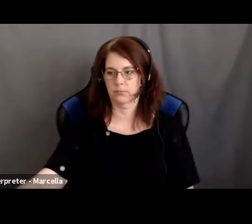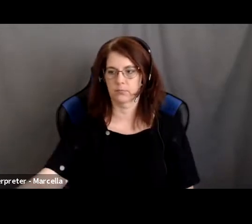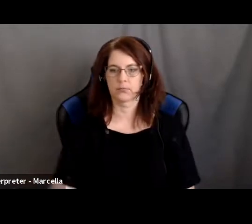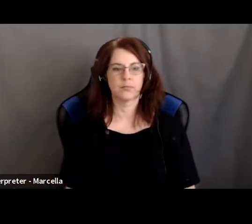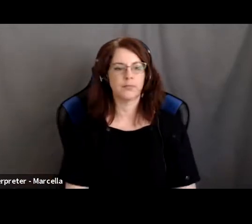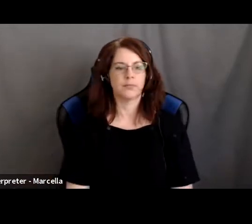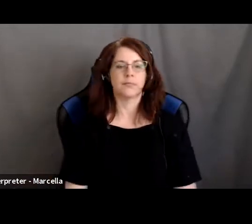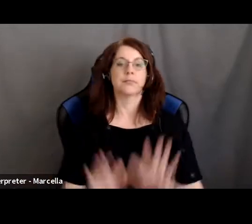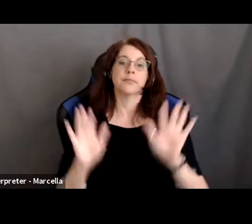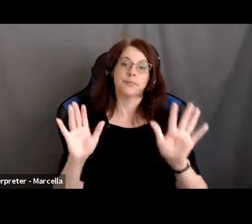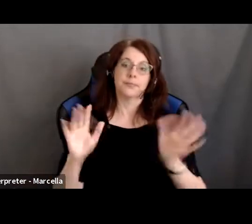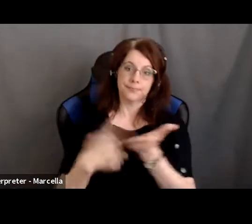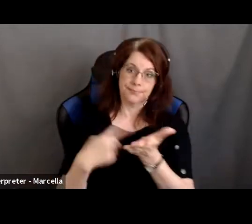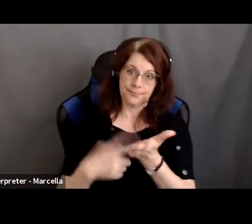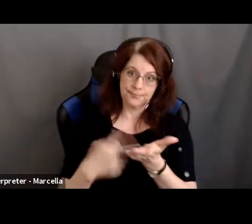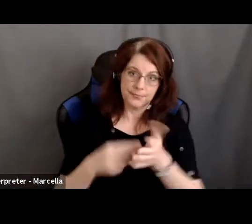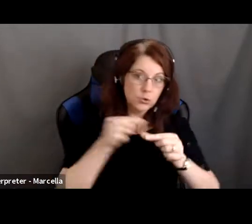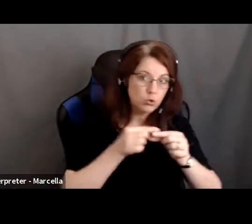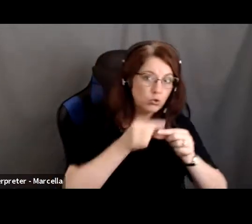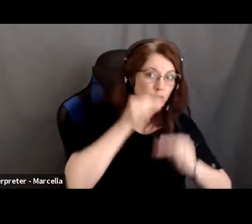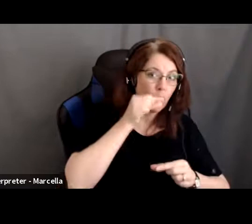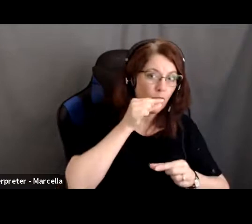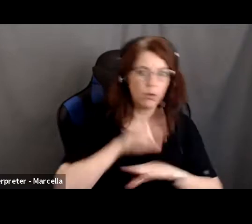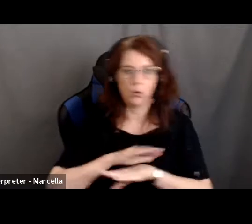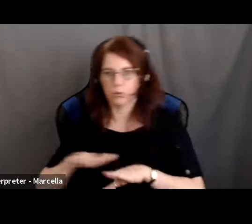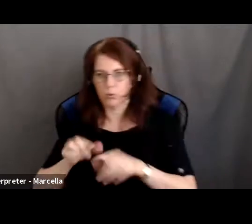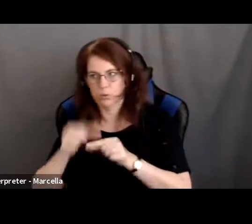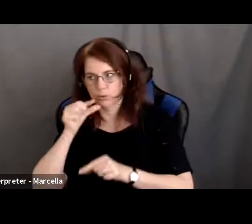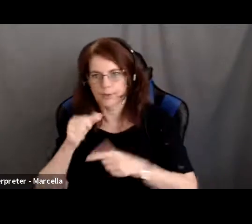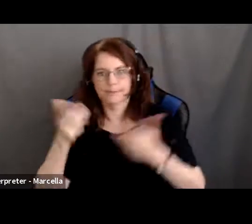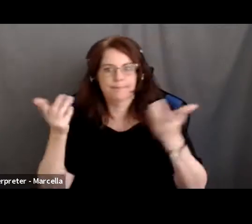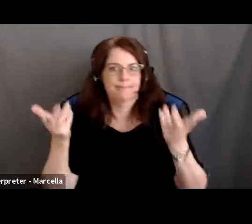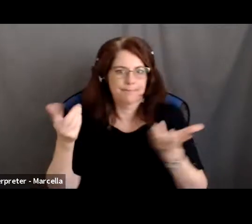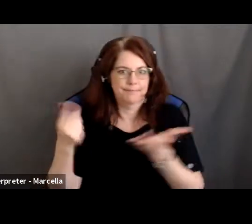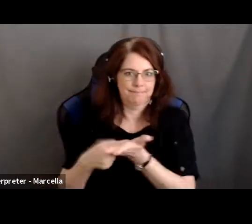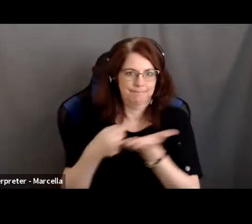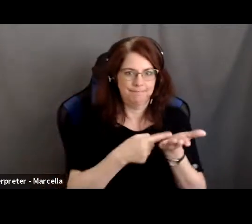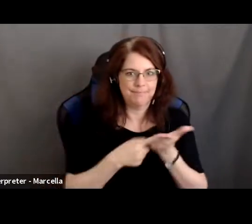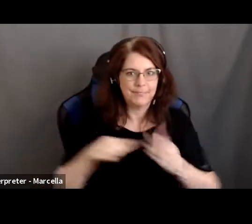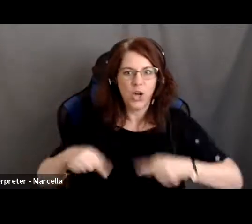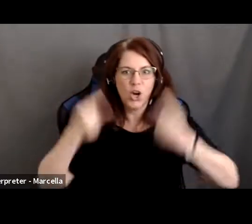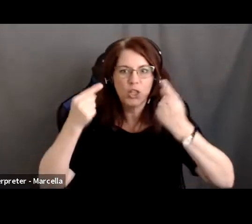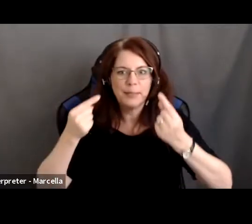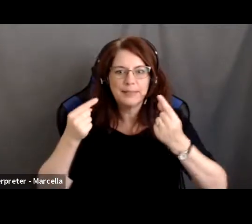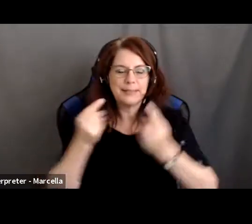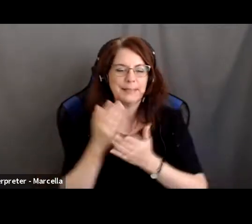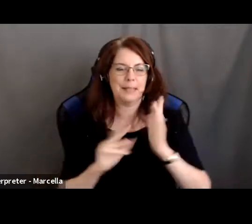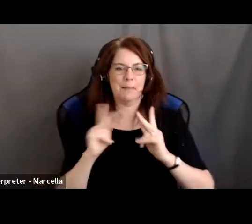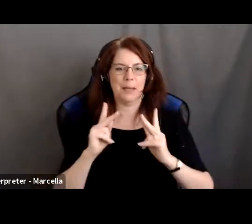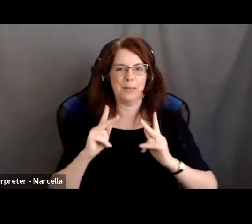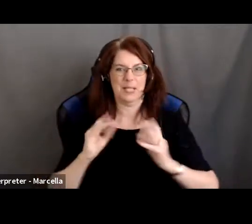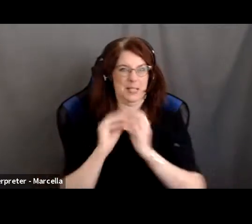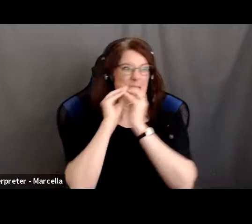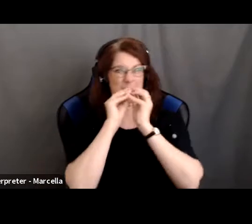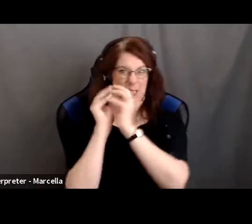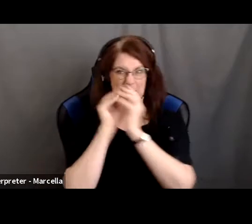So the great straw debate. This is something that a debate, an argument with some people that has raged